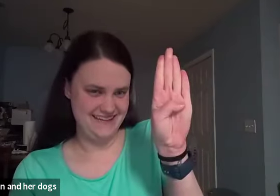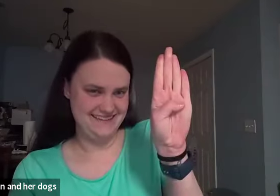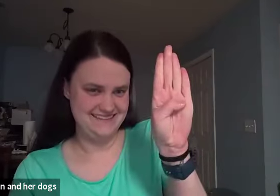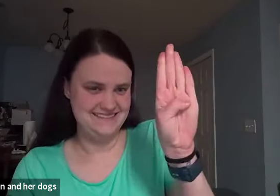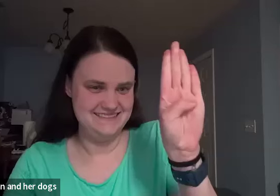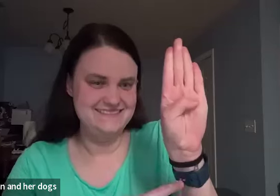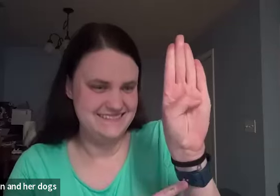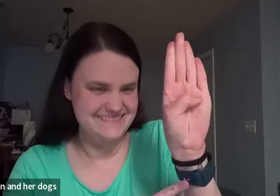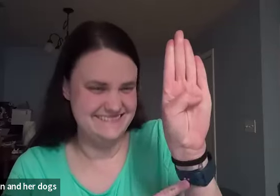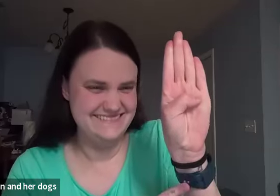B,